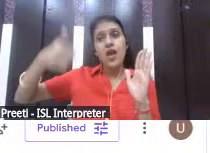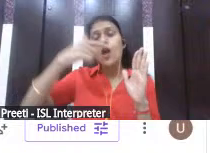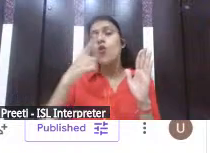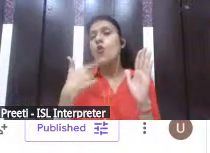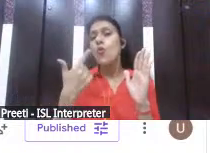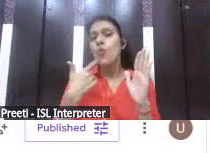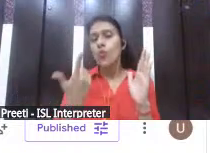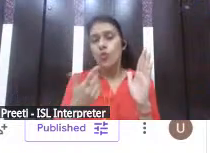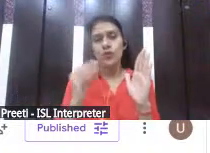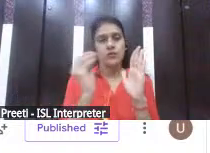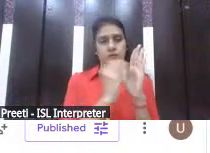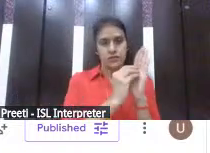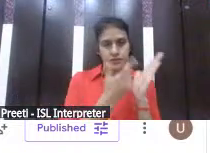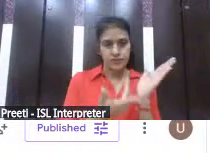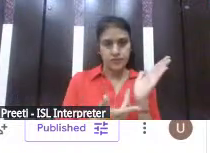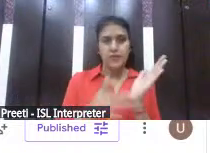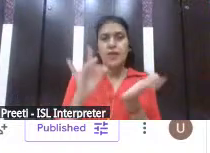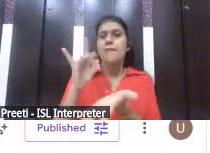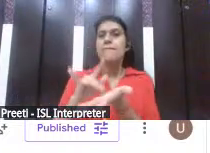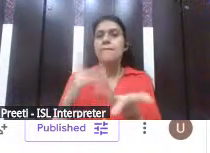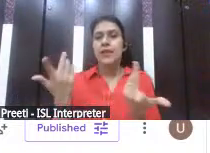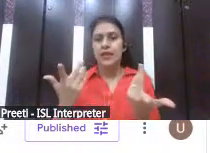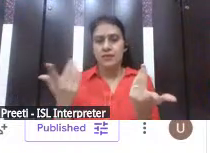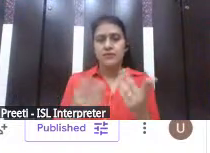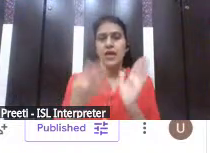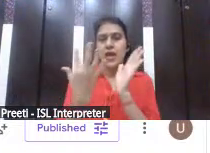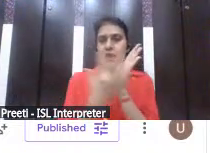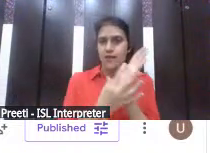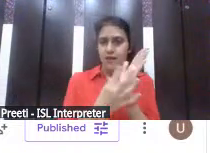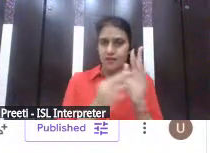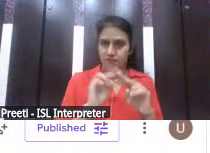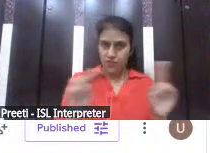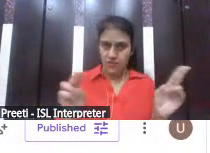uh, geography, and address,